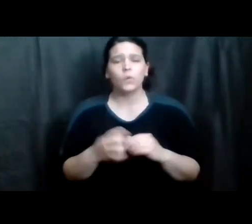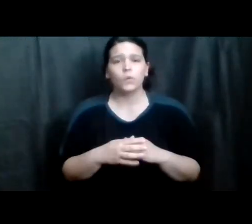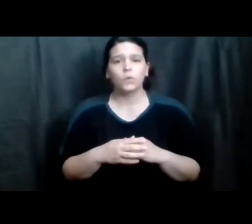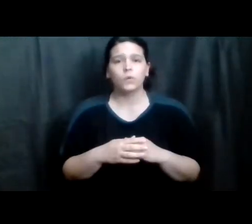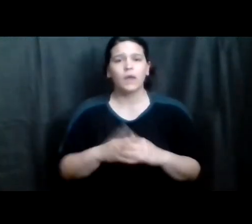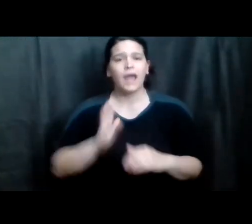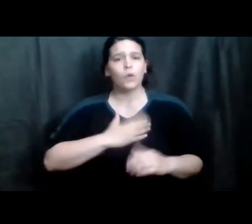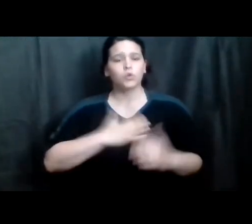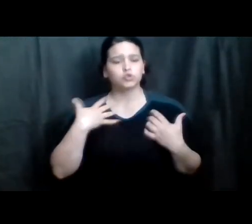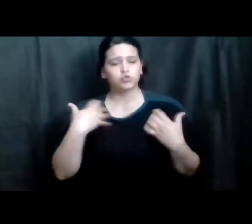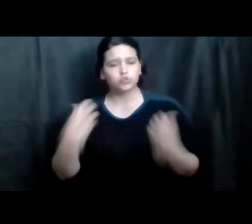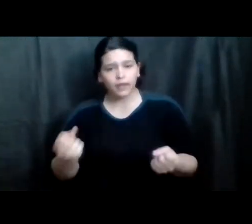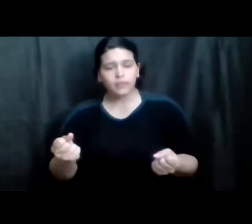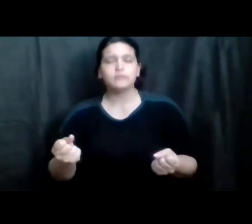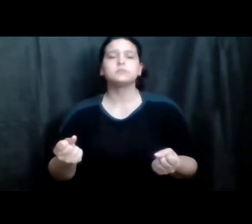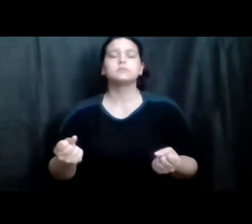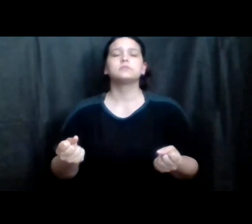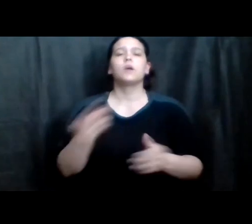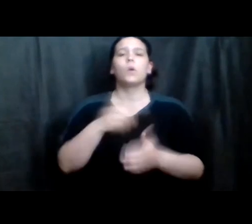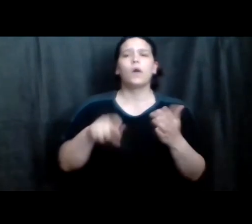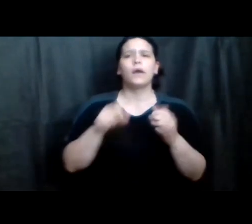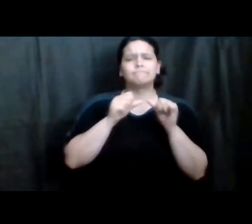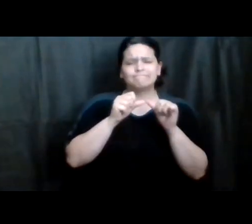strengths, what keeps us going.